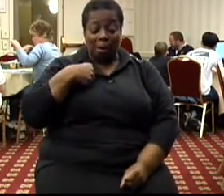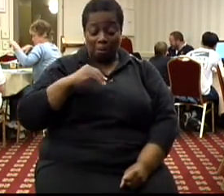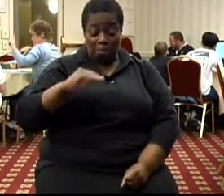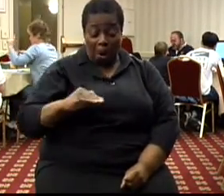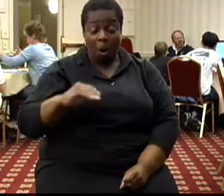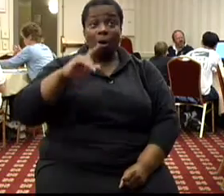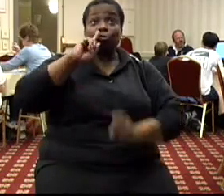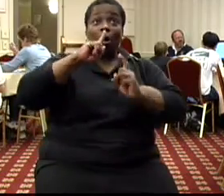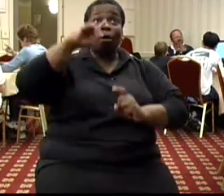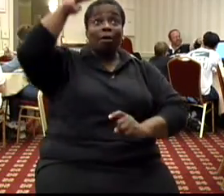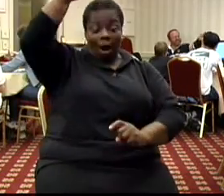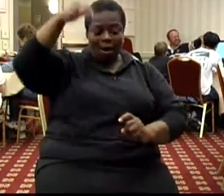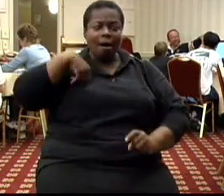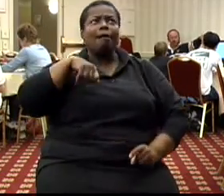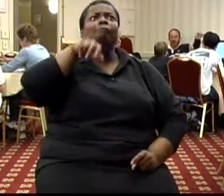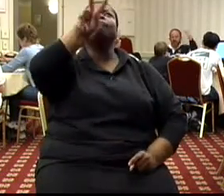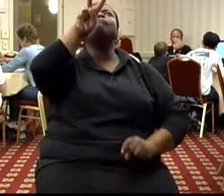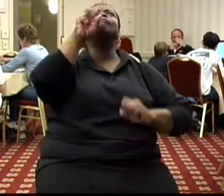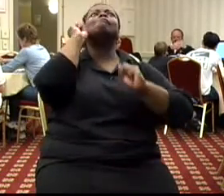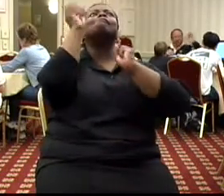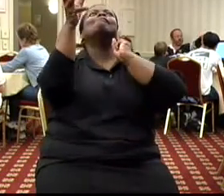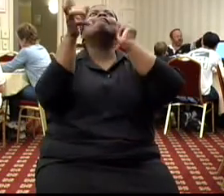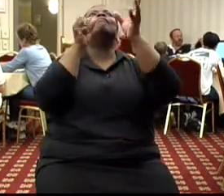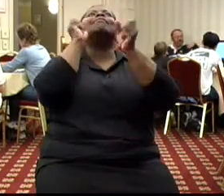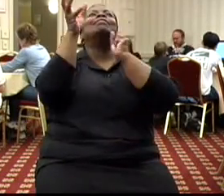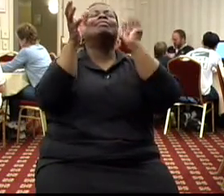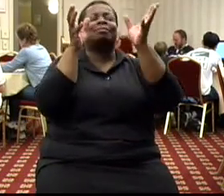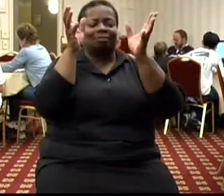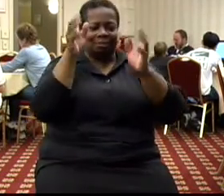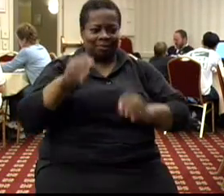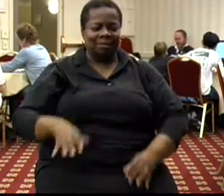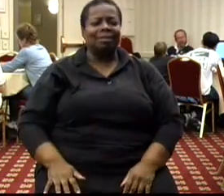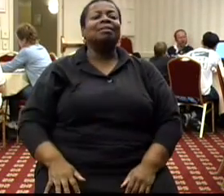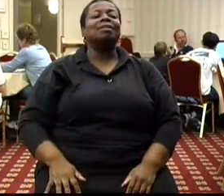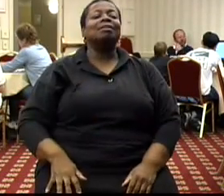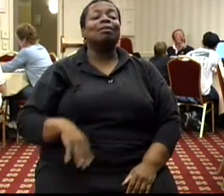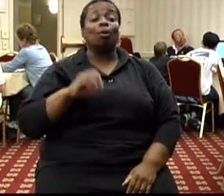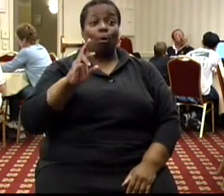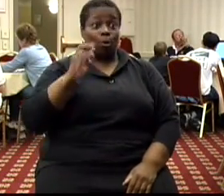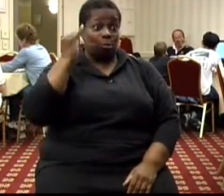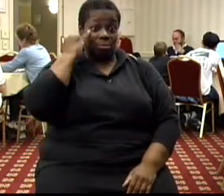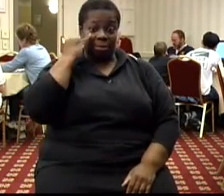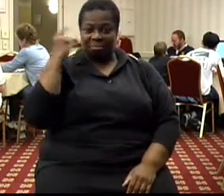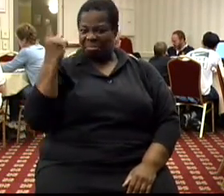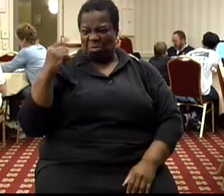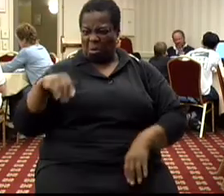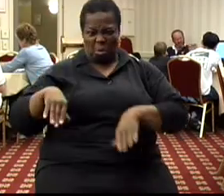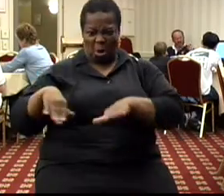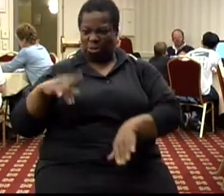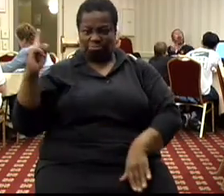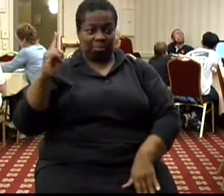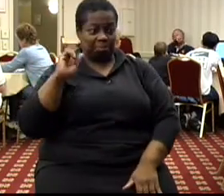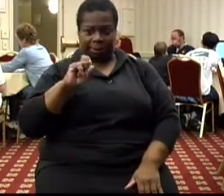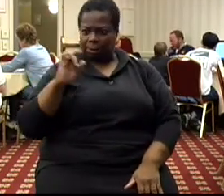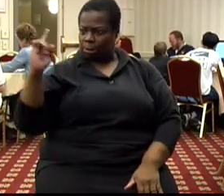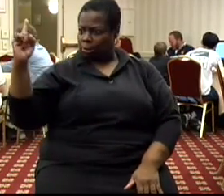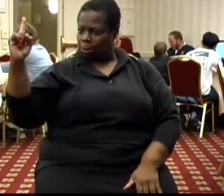are. Similarly, if it's a child talking to an adult, you need to shift your eye gaze upward. If someone walks by,